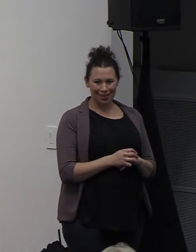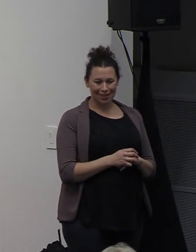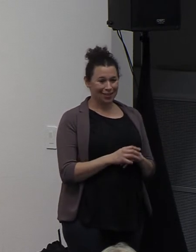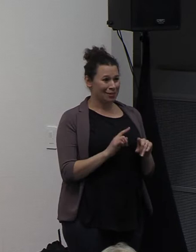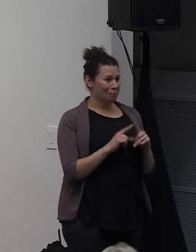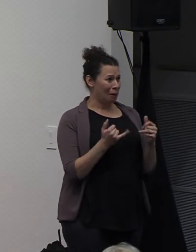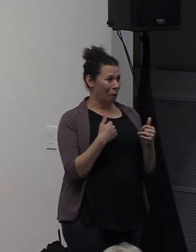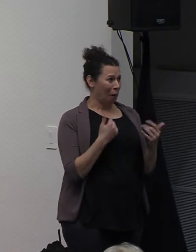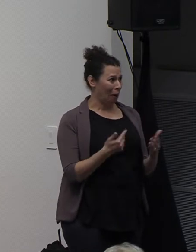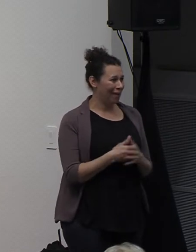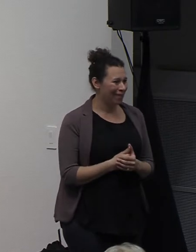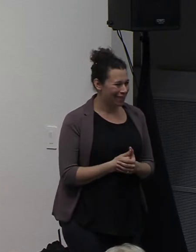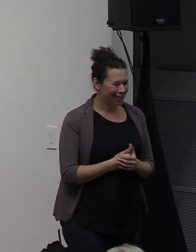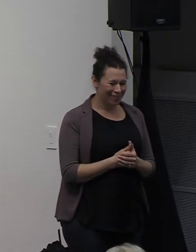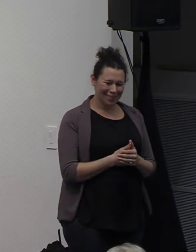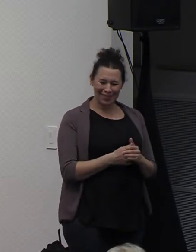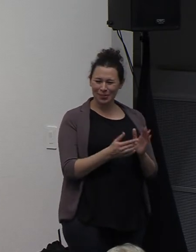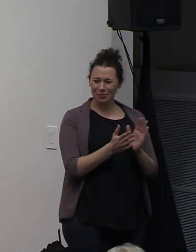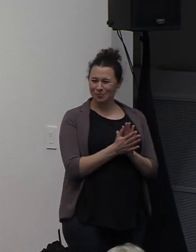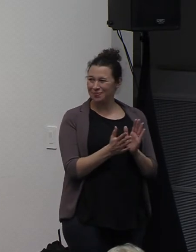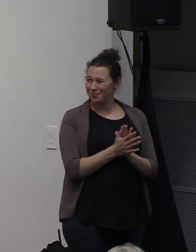I'm here.